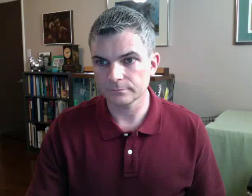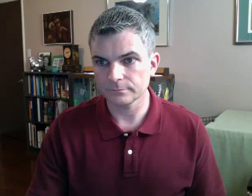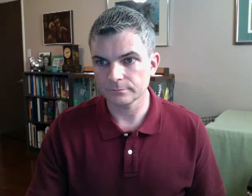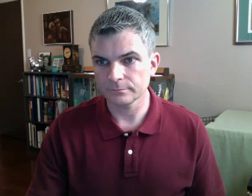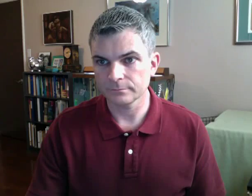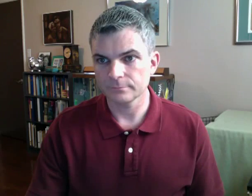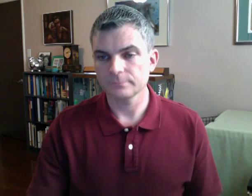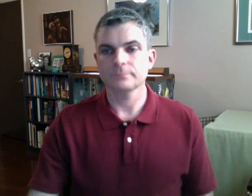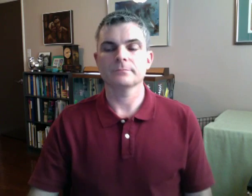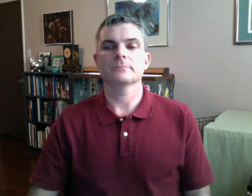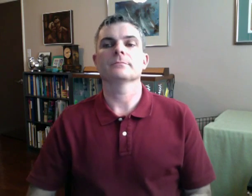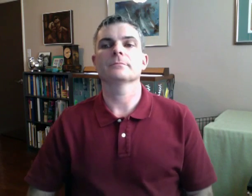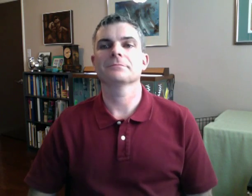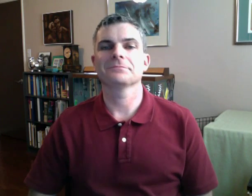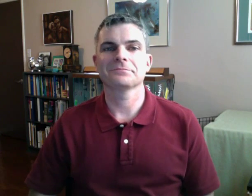Thank you.